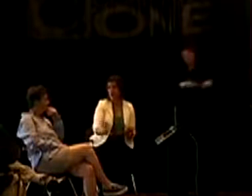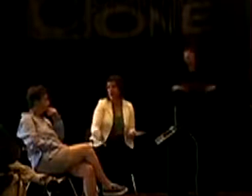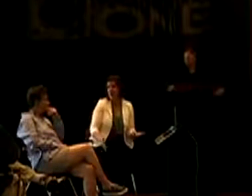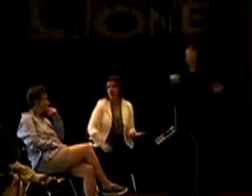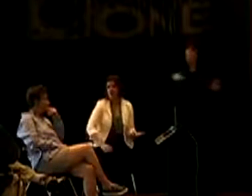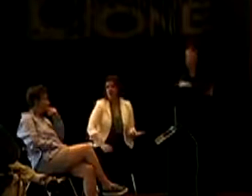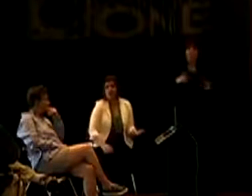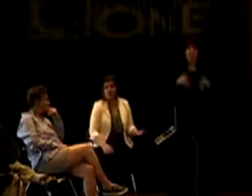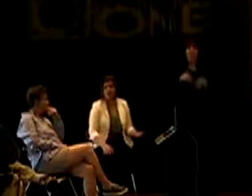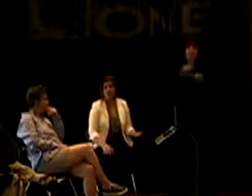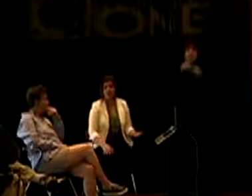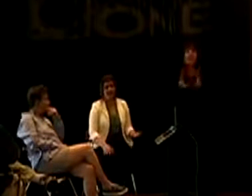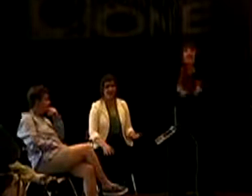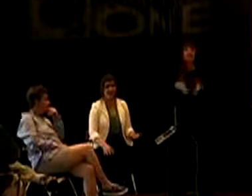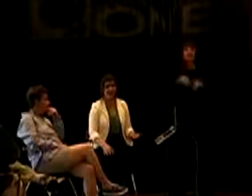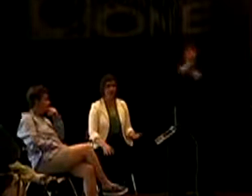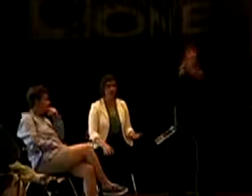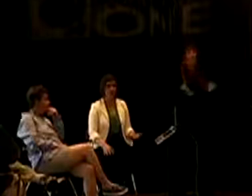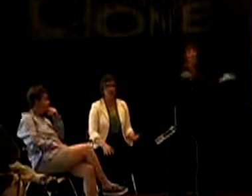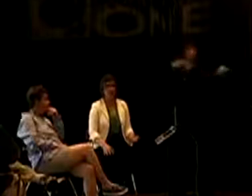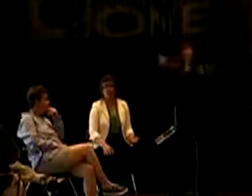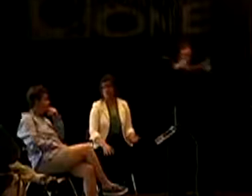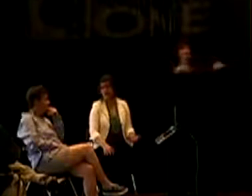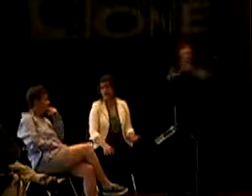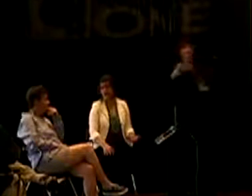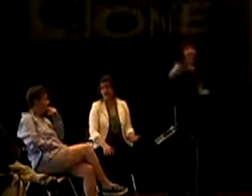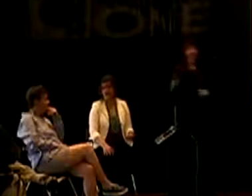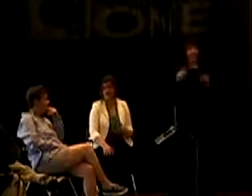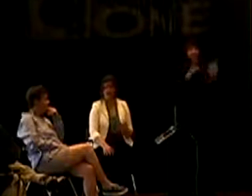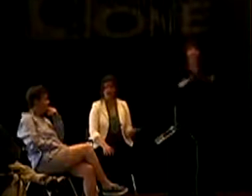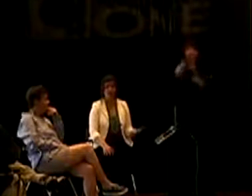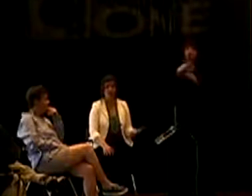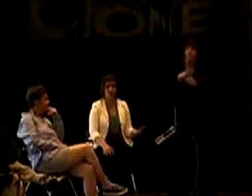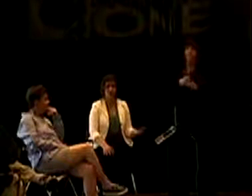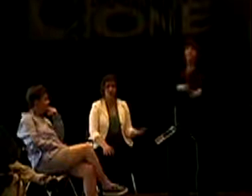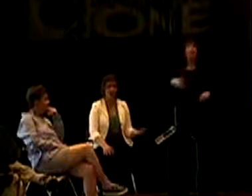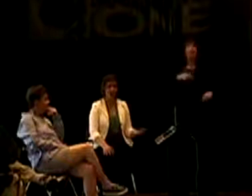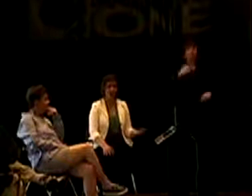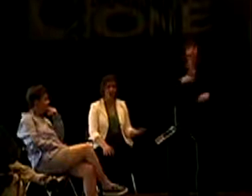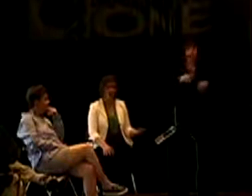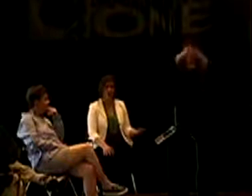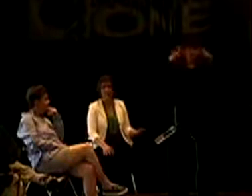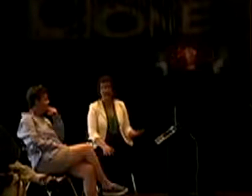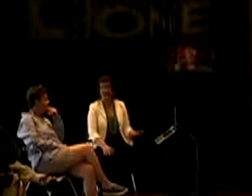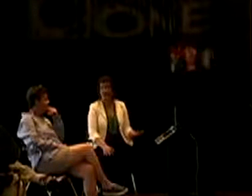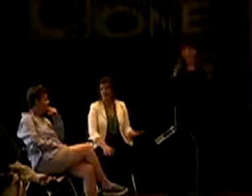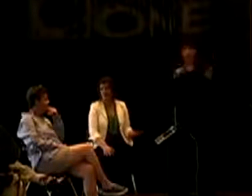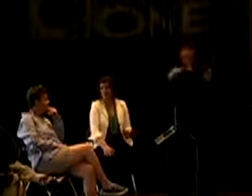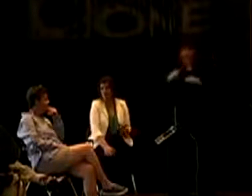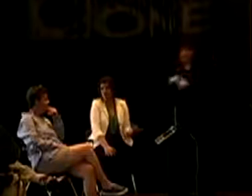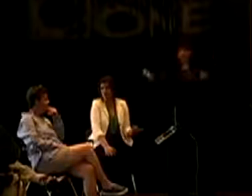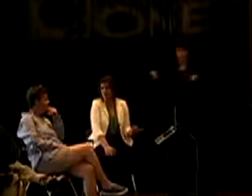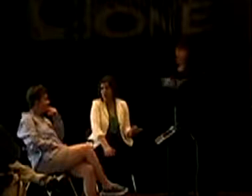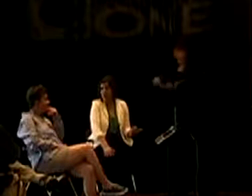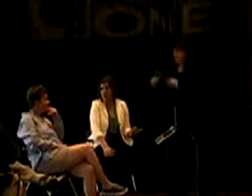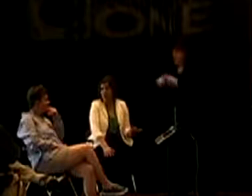So my advice to other companies would be to take it on and to know that you don't know what you're doing. And the best thing you can do is be transparent about that. You can